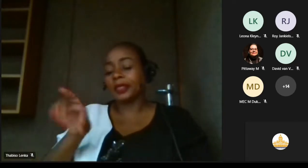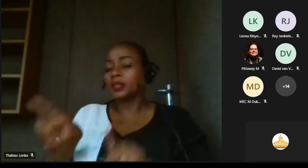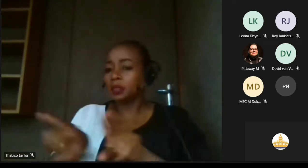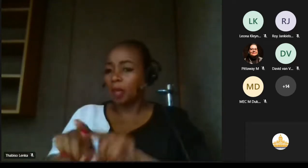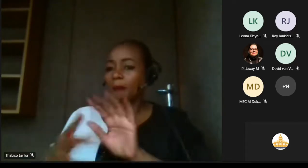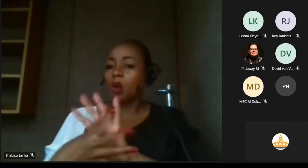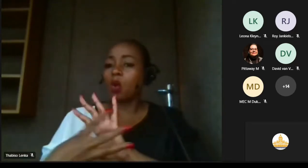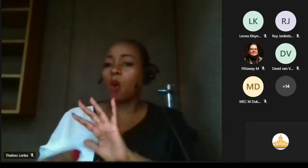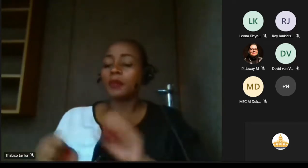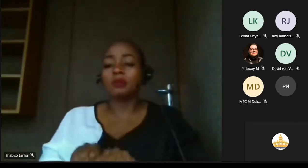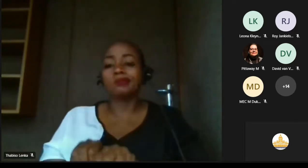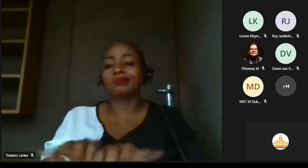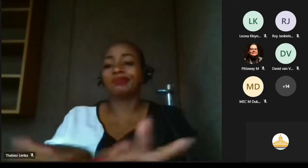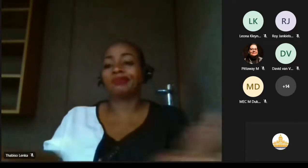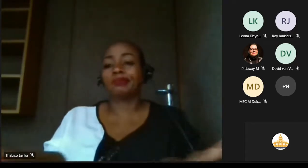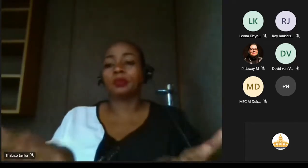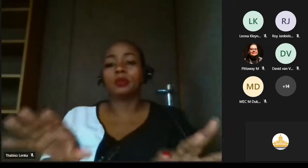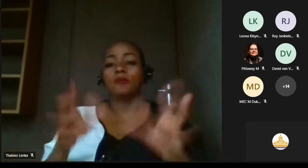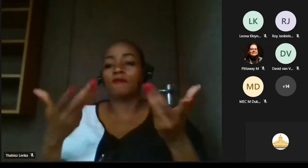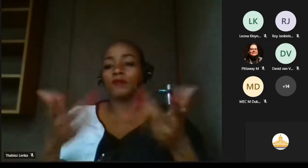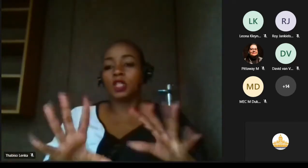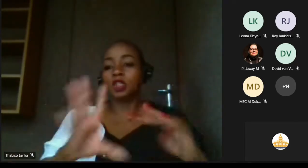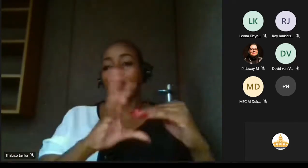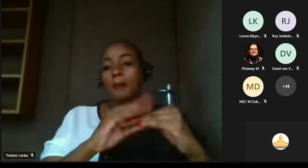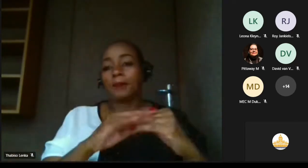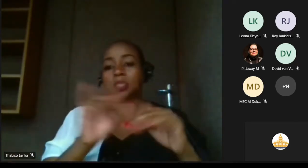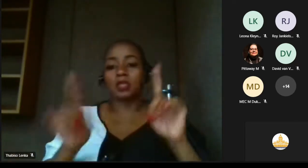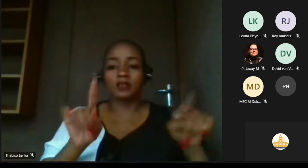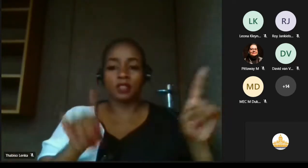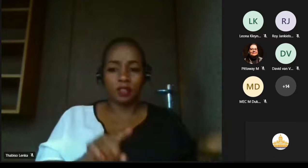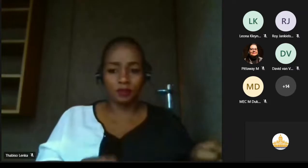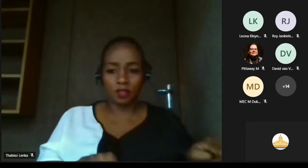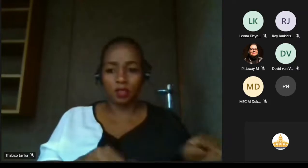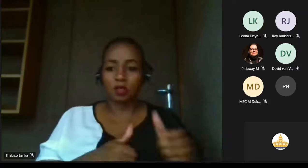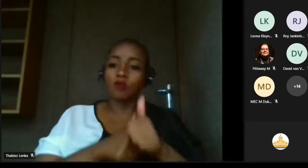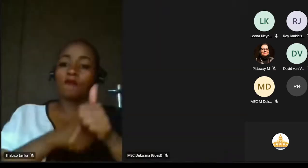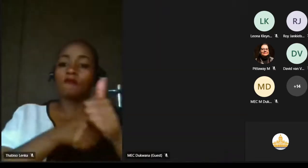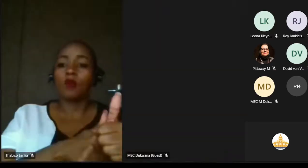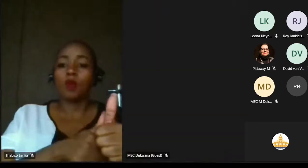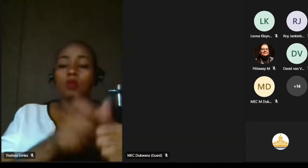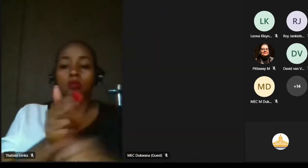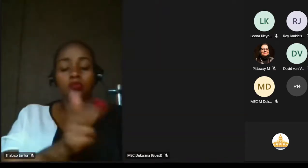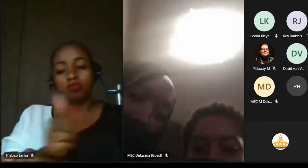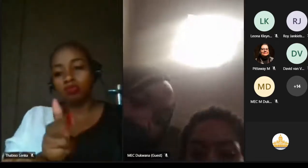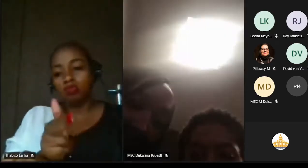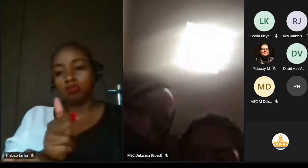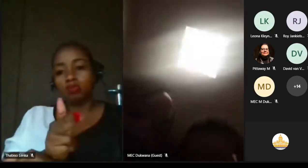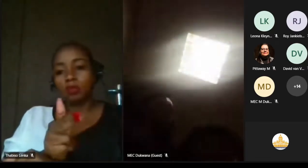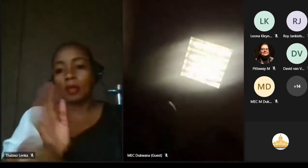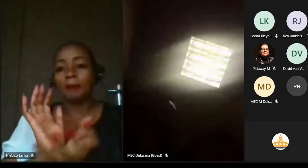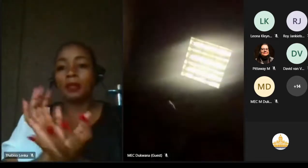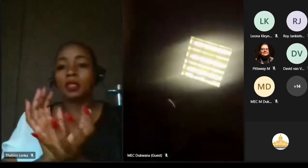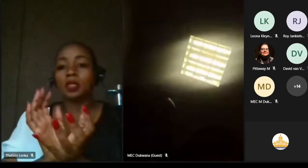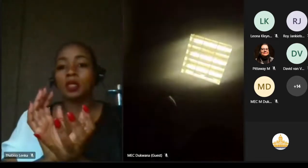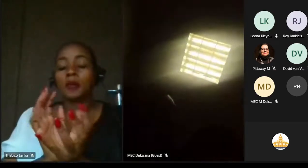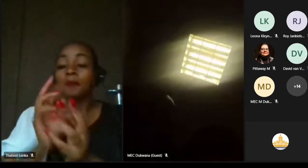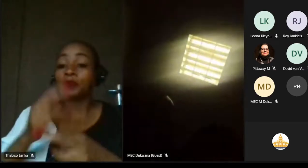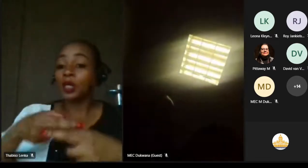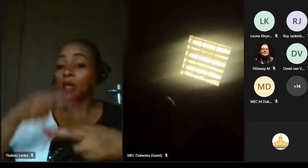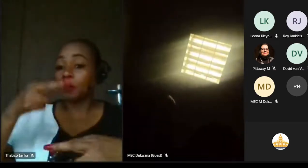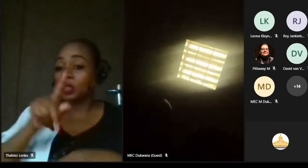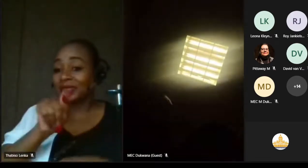the report has been distributed to Honourable Members in accordance with the rules of virtual sitting of the House. Reports published